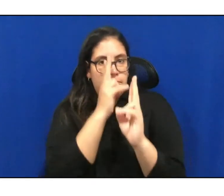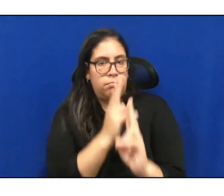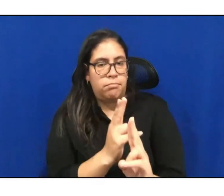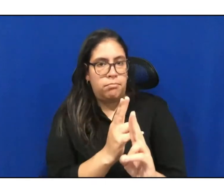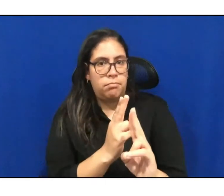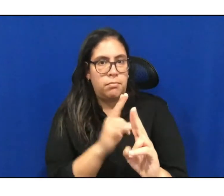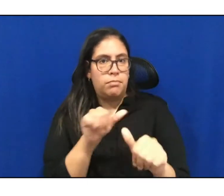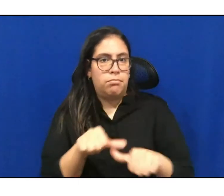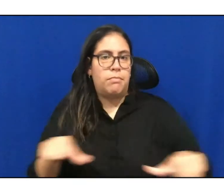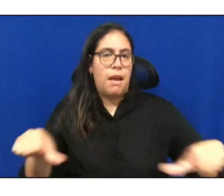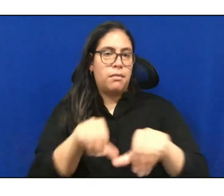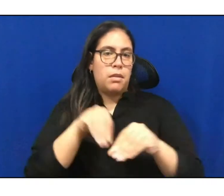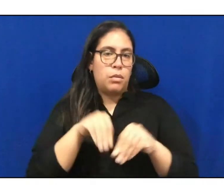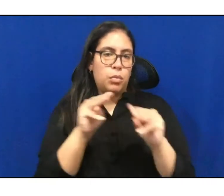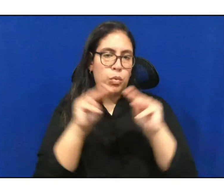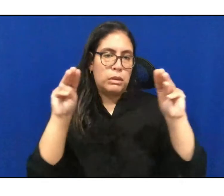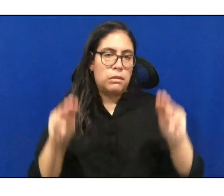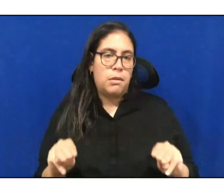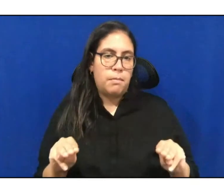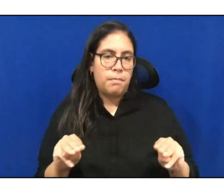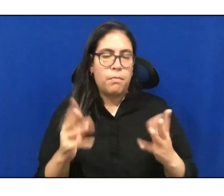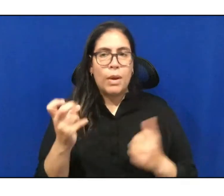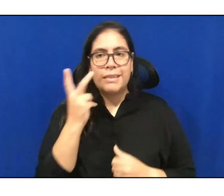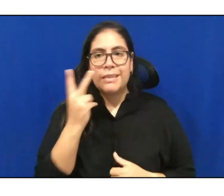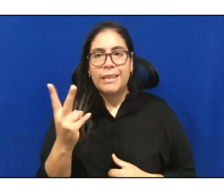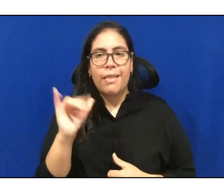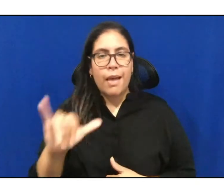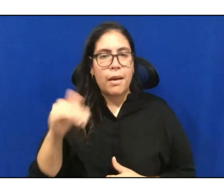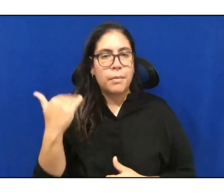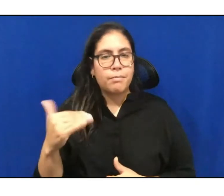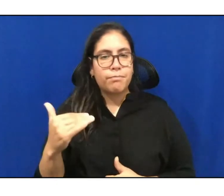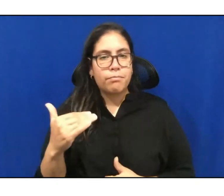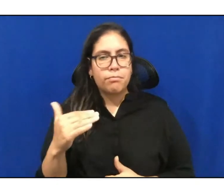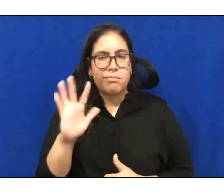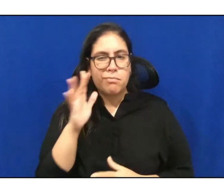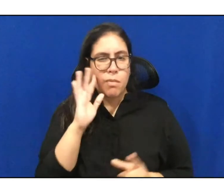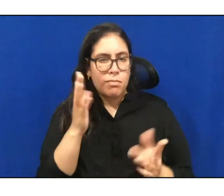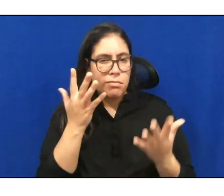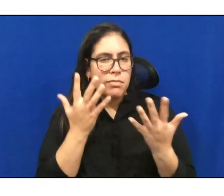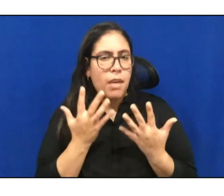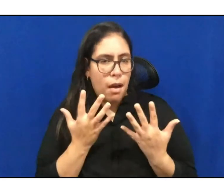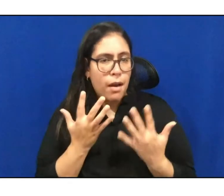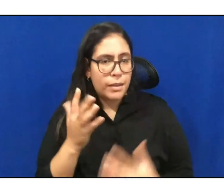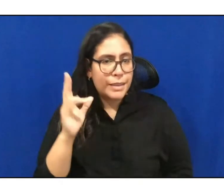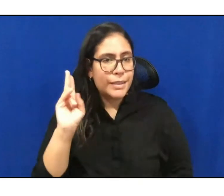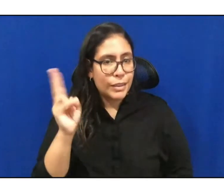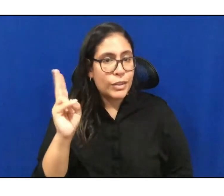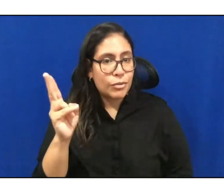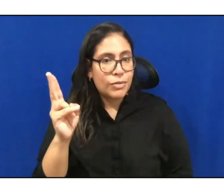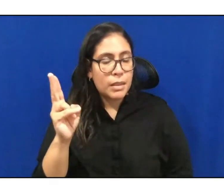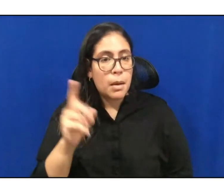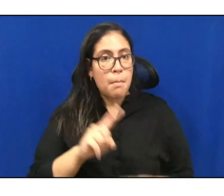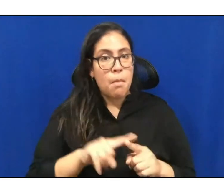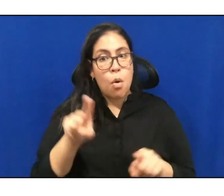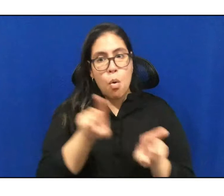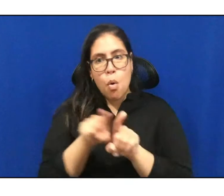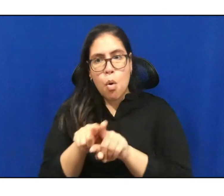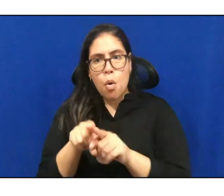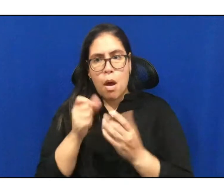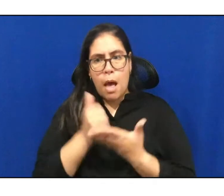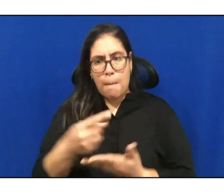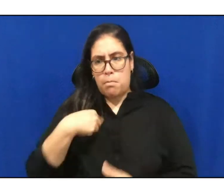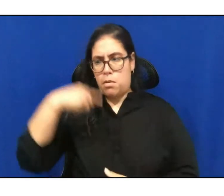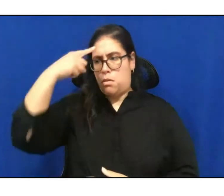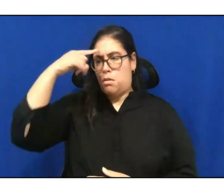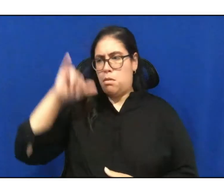just to connect to this tragic history, but also to galvanize one and make you think about what you need to do next.